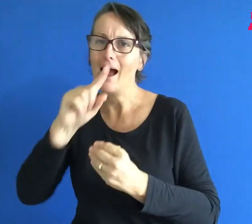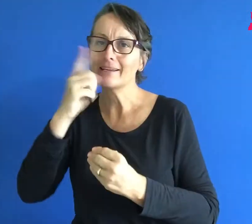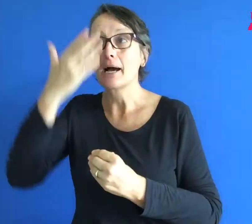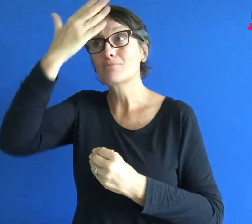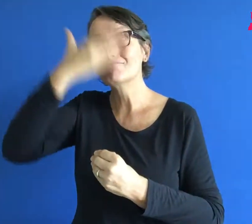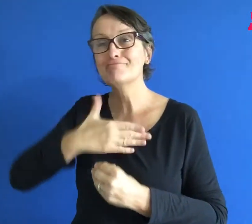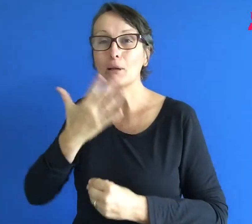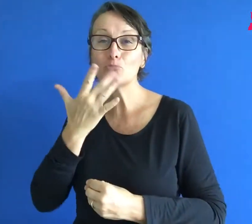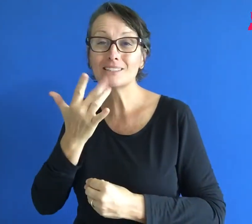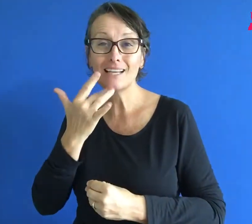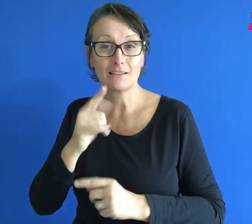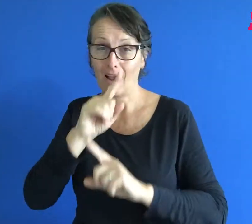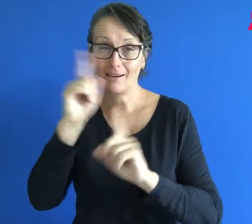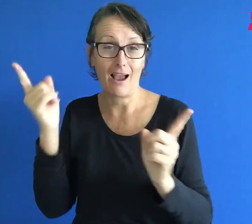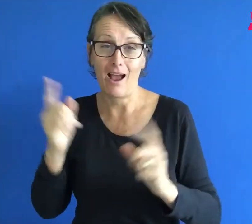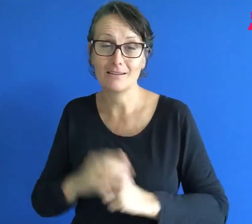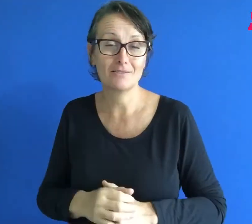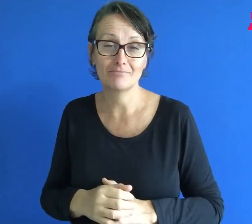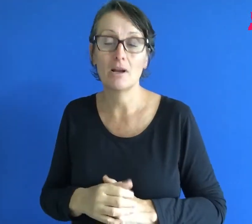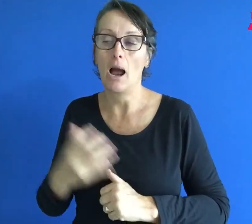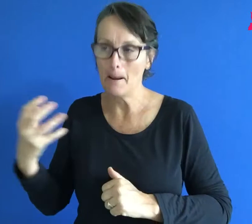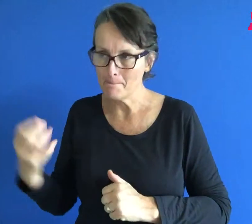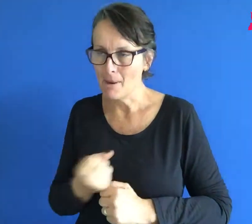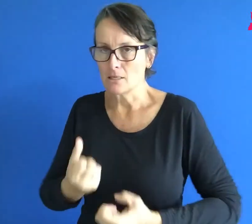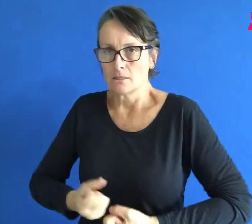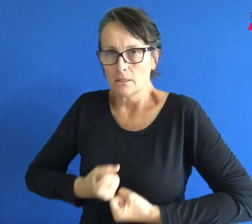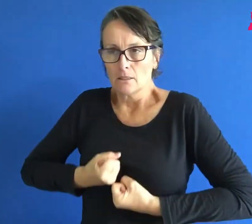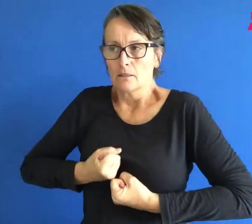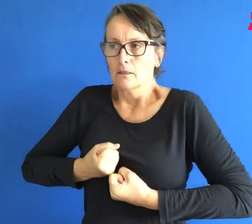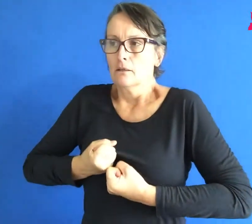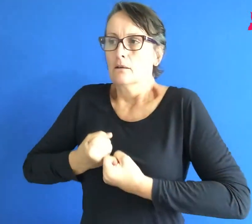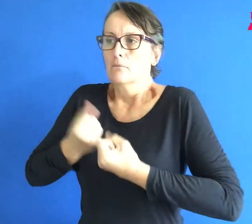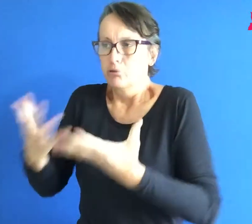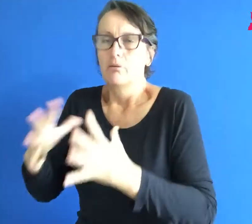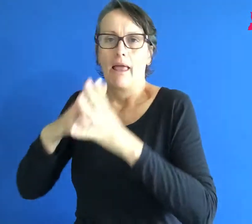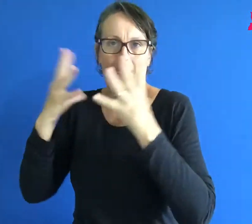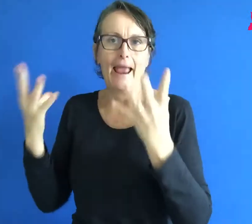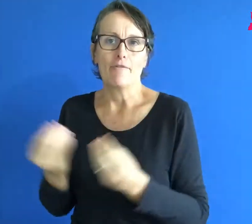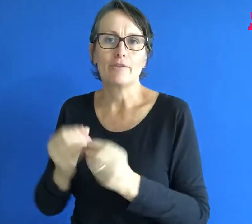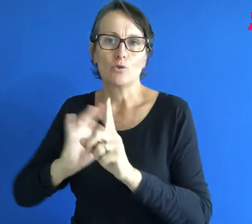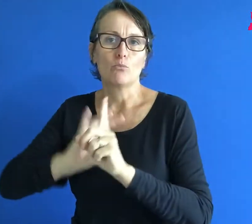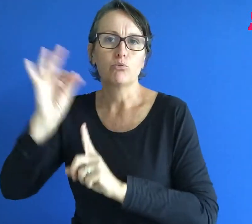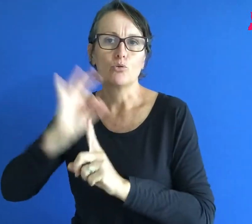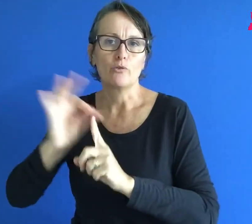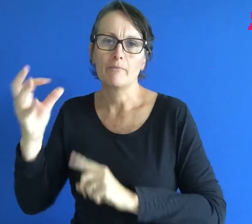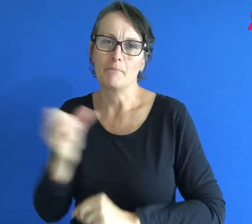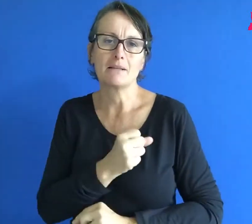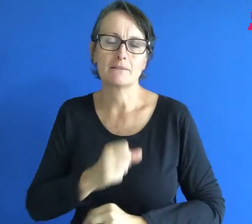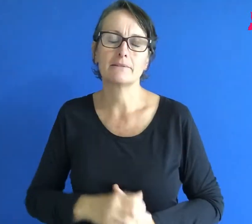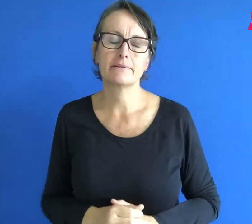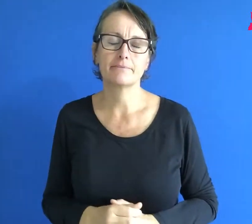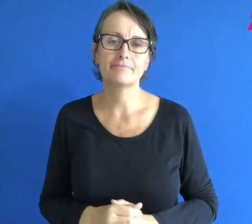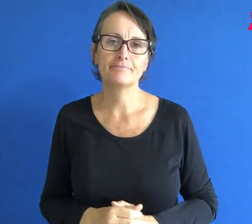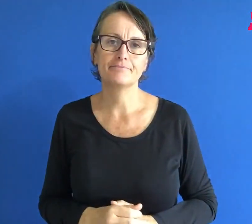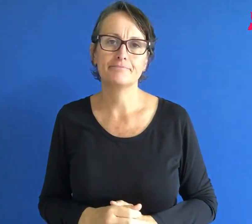the right things done and going tick. This was, no, commit. This is the session that's going to help